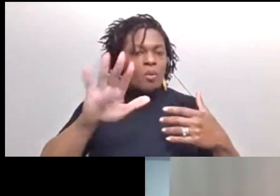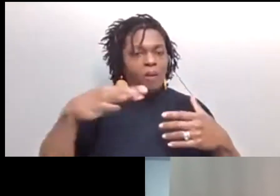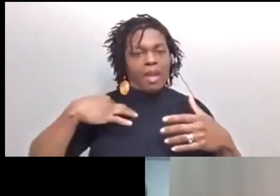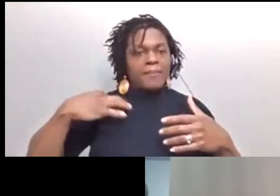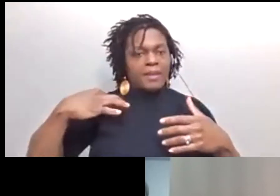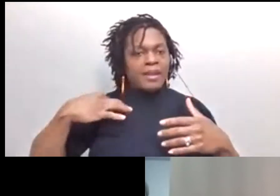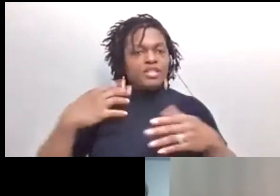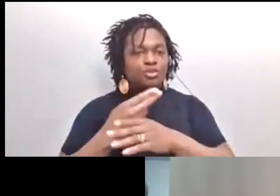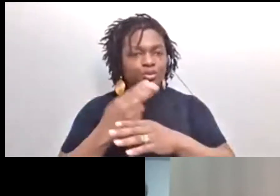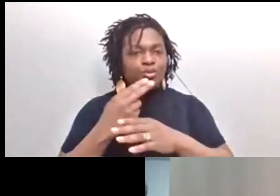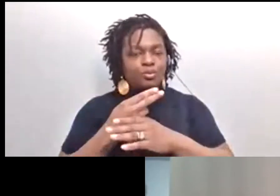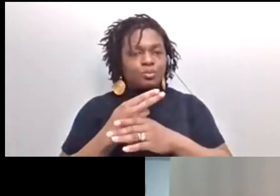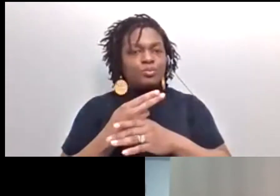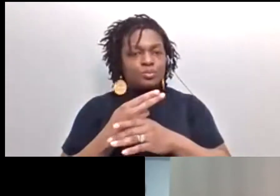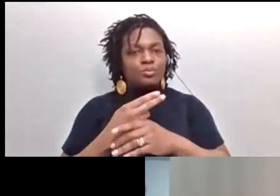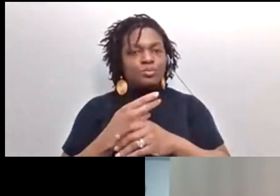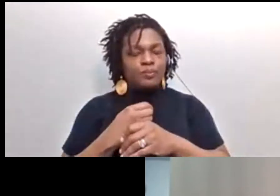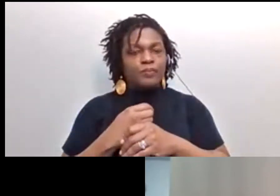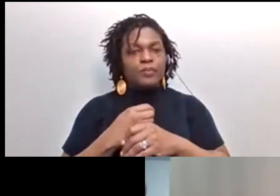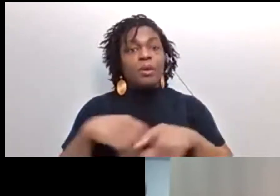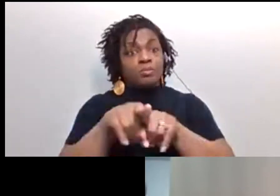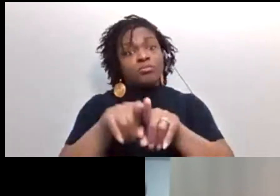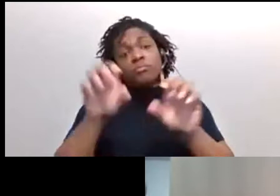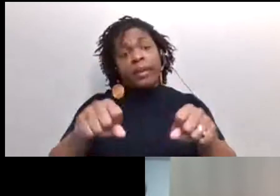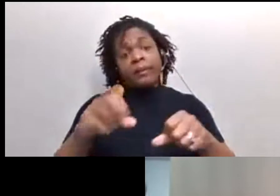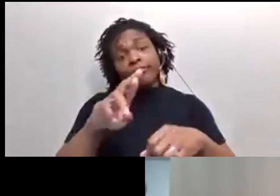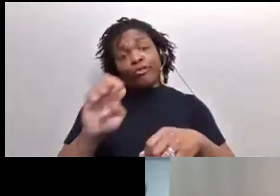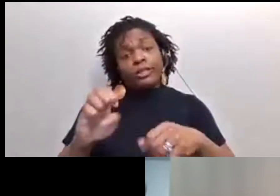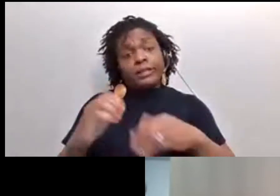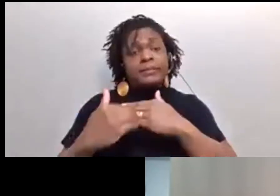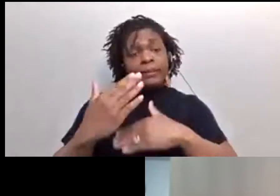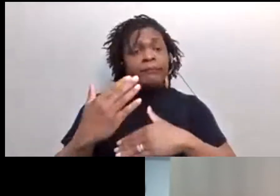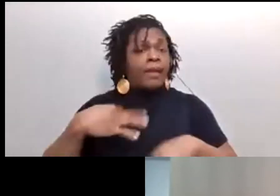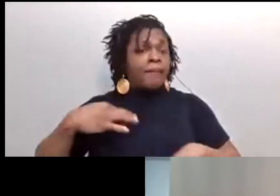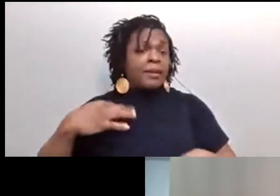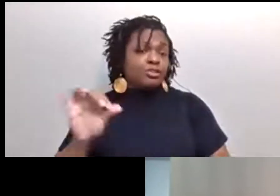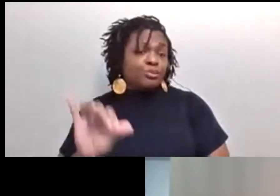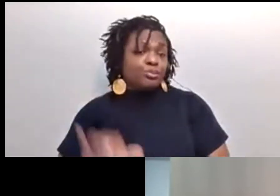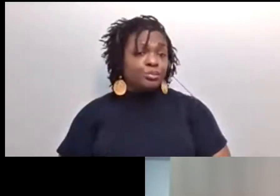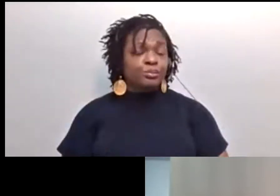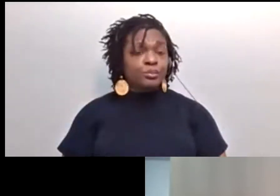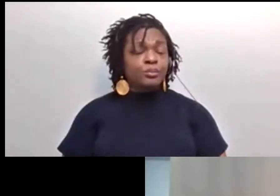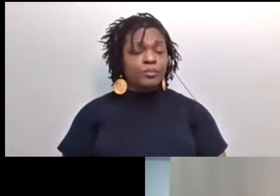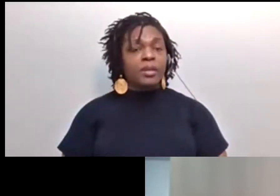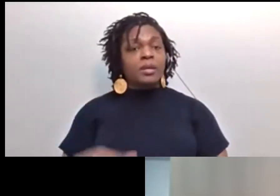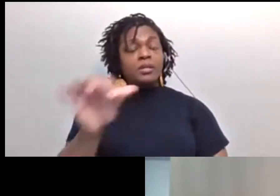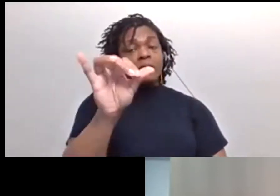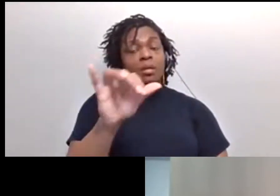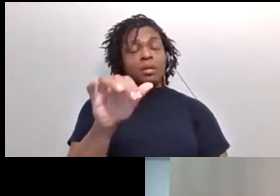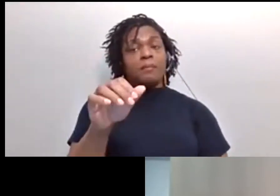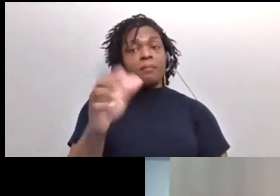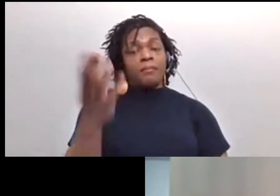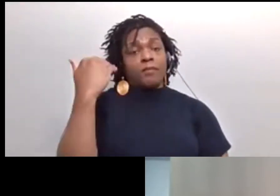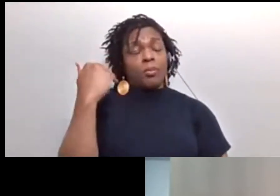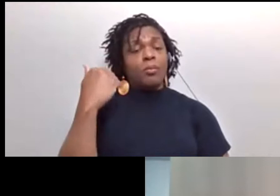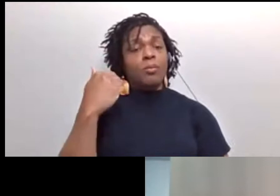application to be utilized. You can also resubmit an application And as we did for